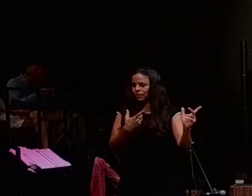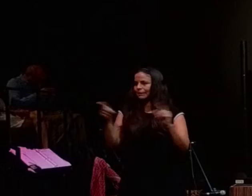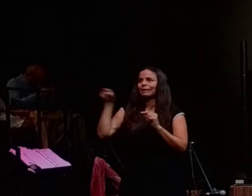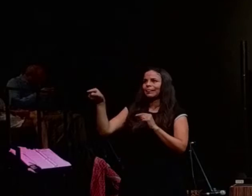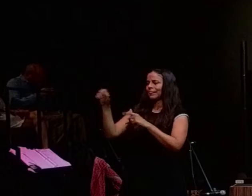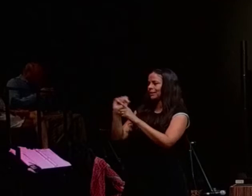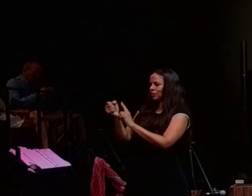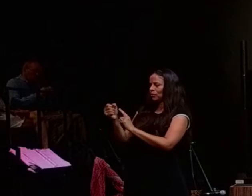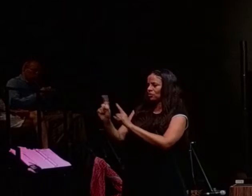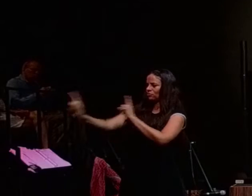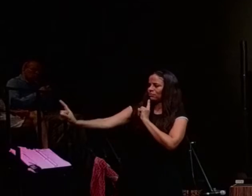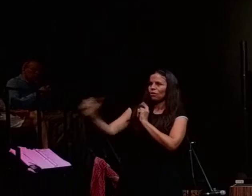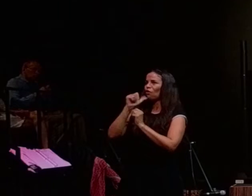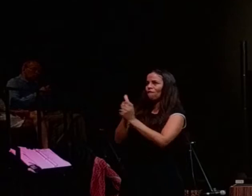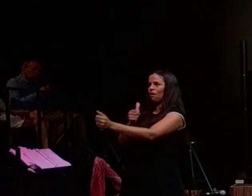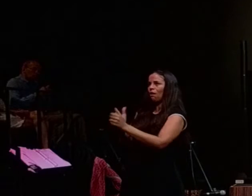and that's hard. You know,